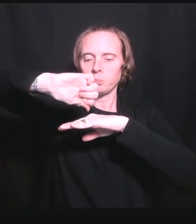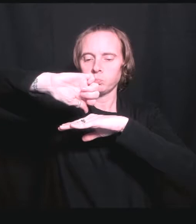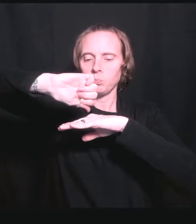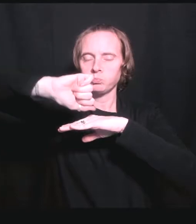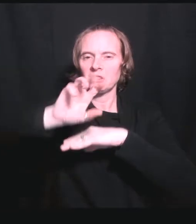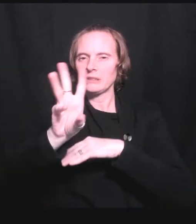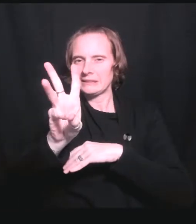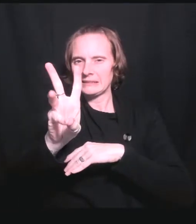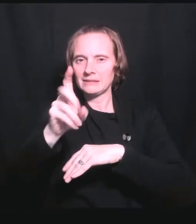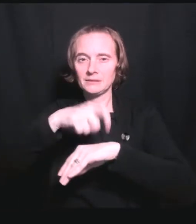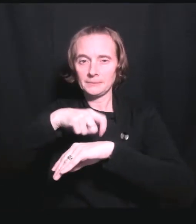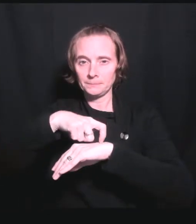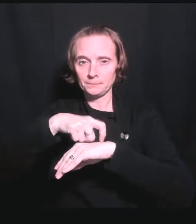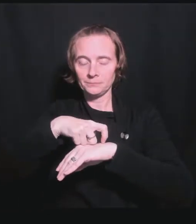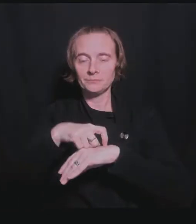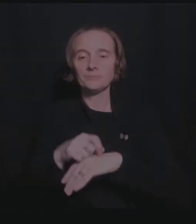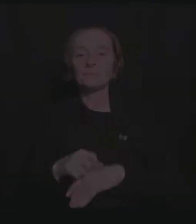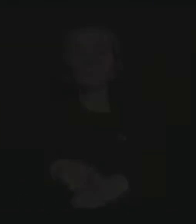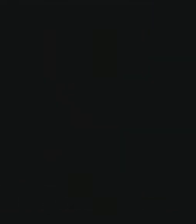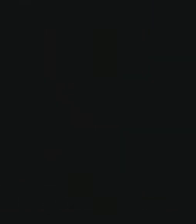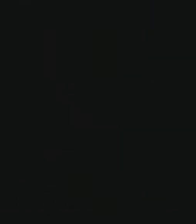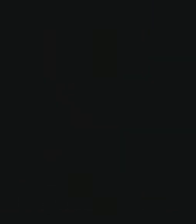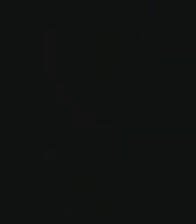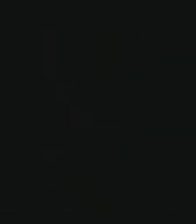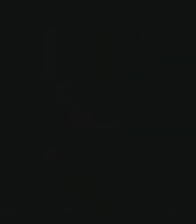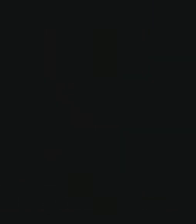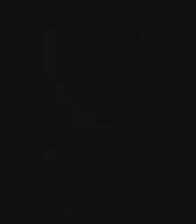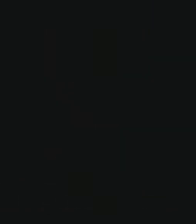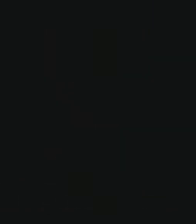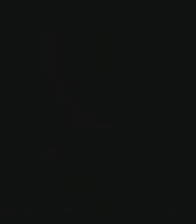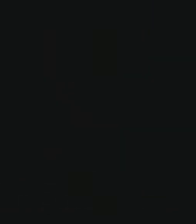Hold the dropper straight over the top hole